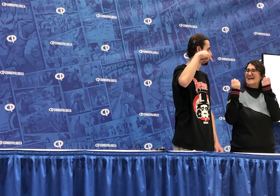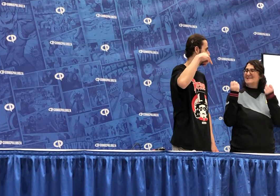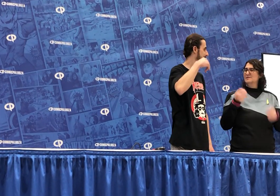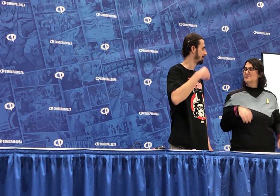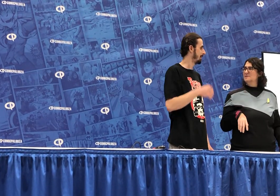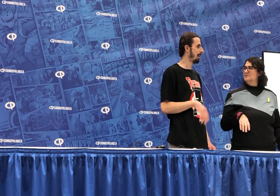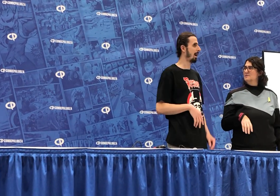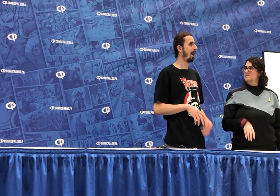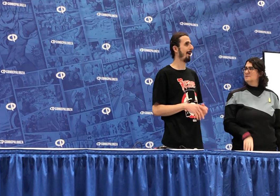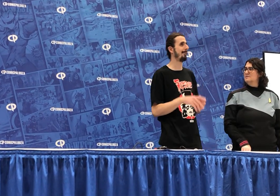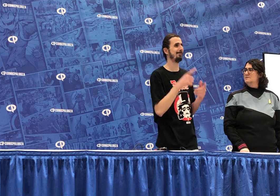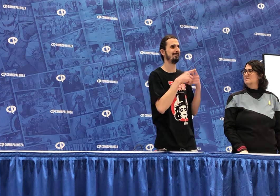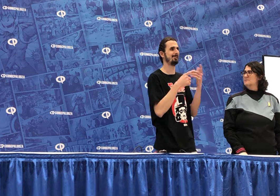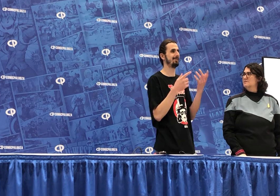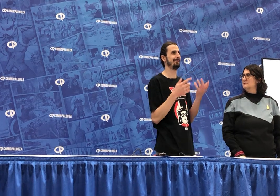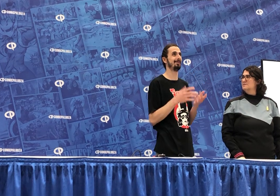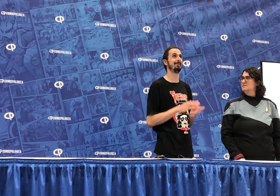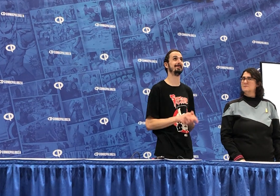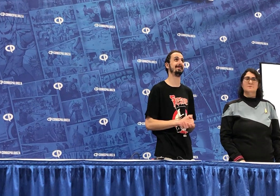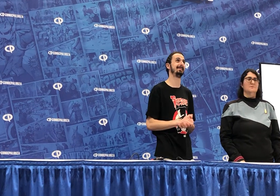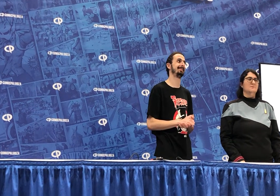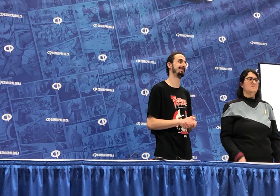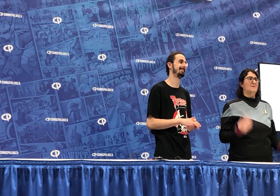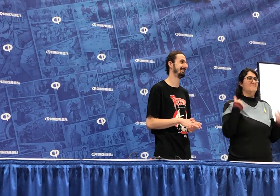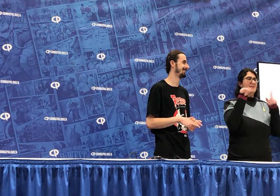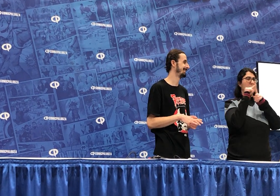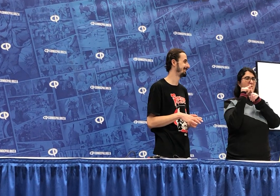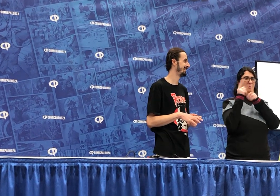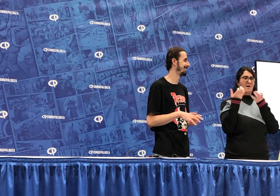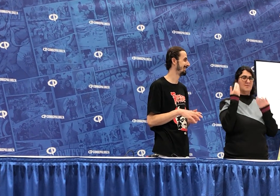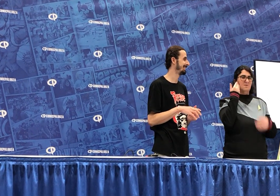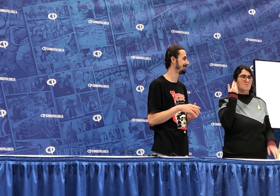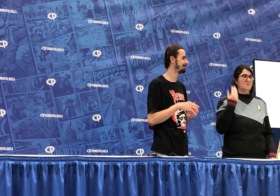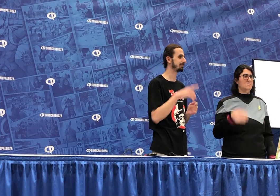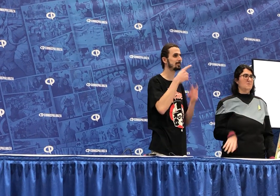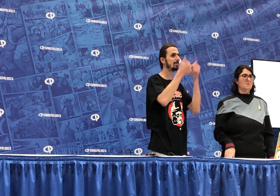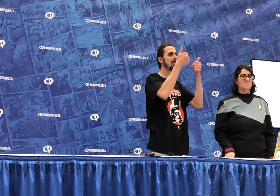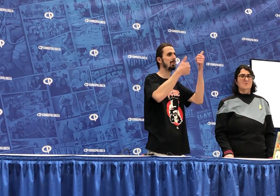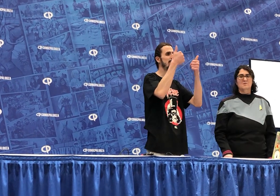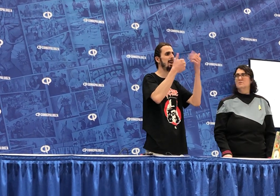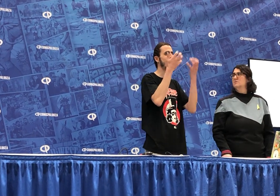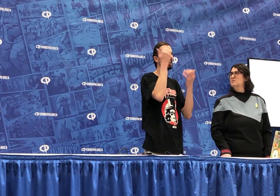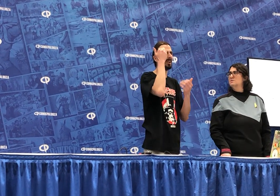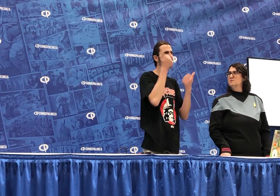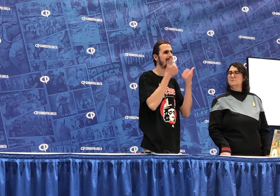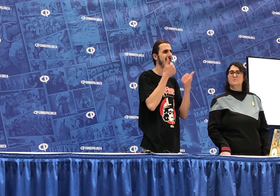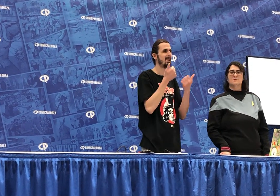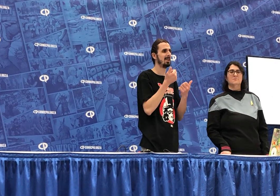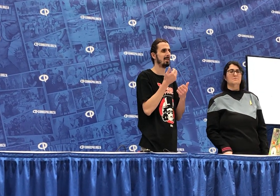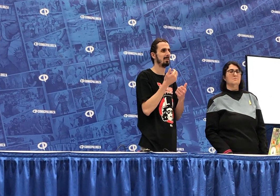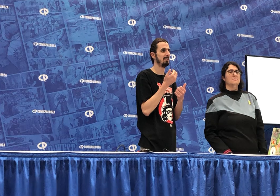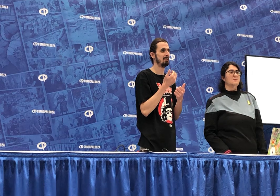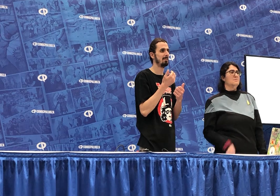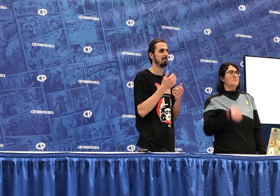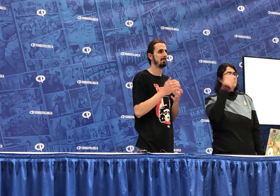of do, I don't know, like you mean general signs or, okay. Which specific character sign do you want to